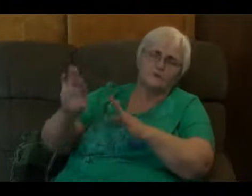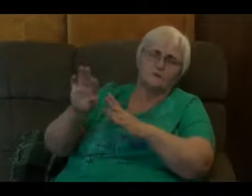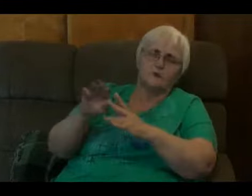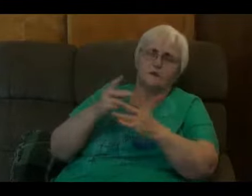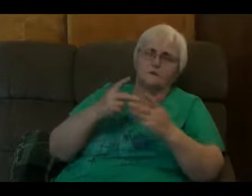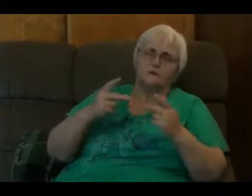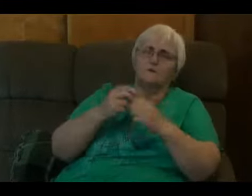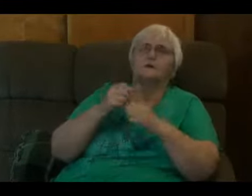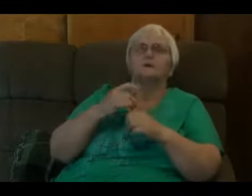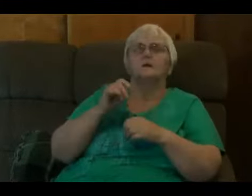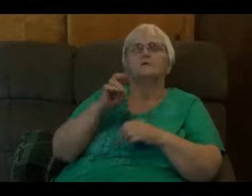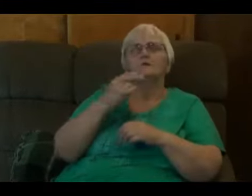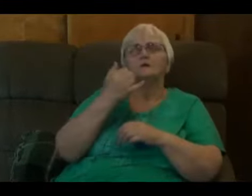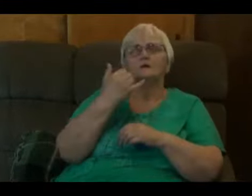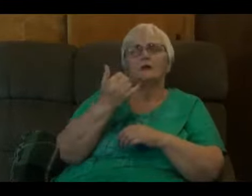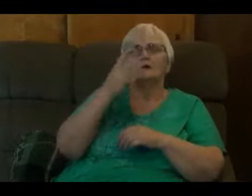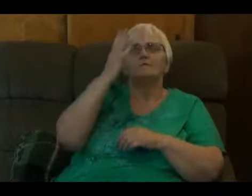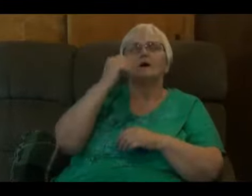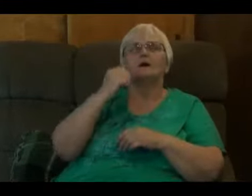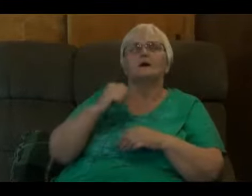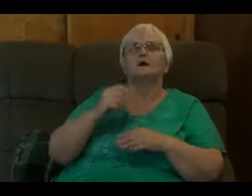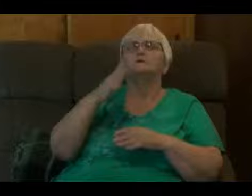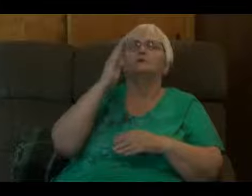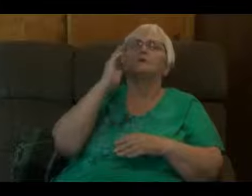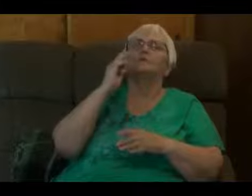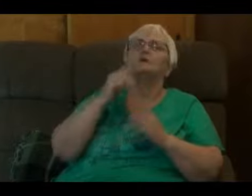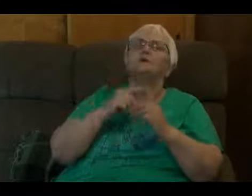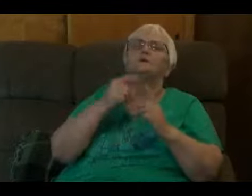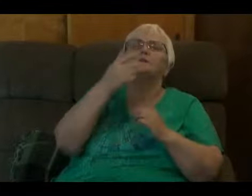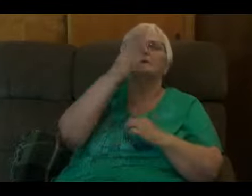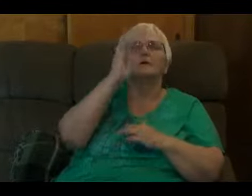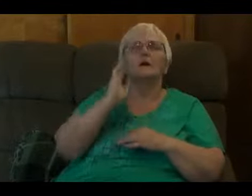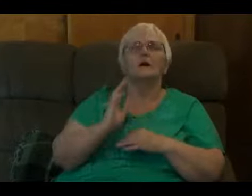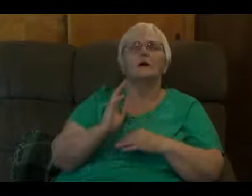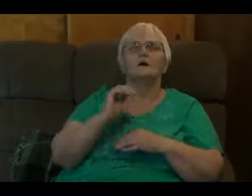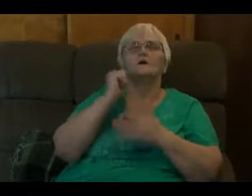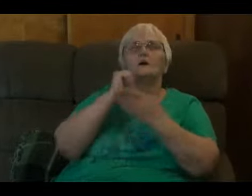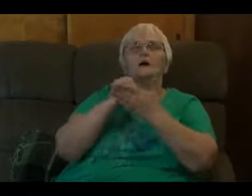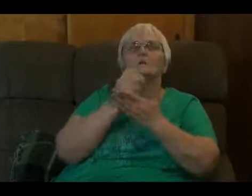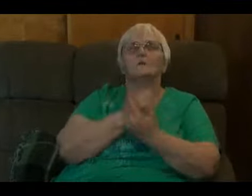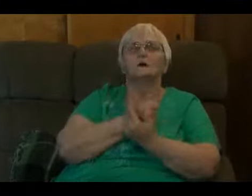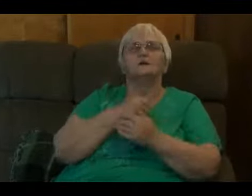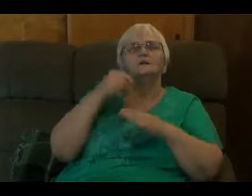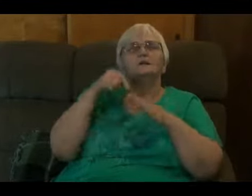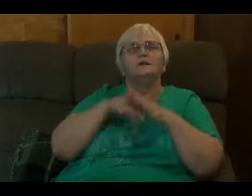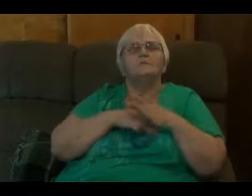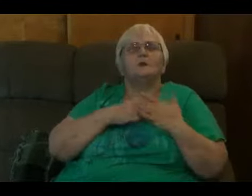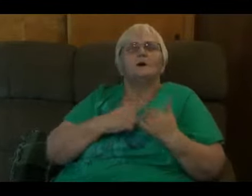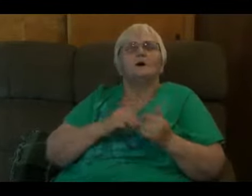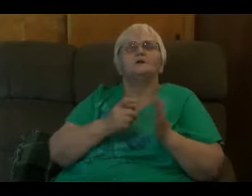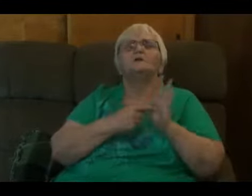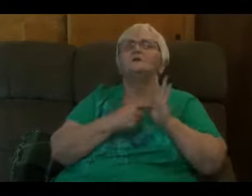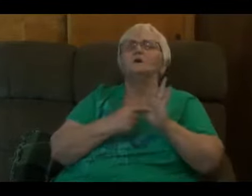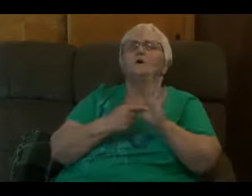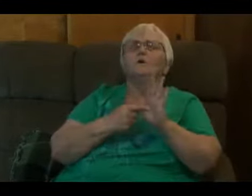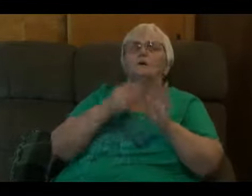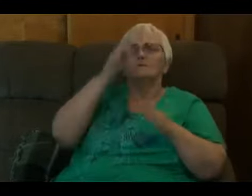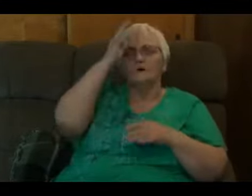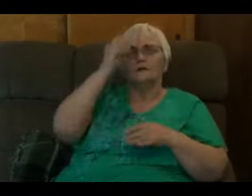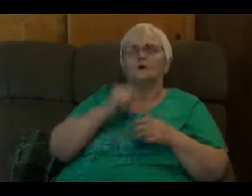even now. Father, as we are preached to, God, that You help us get deep in our hearts. Show us, Father, that which You would have us